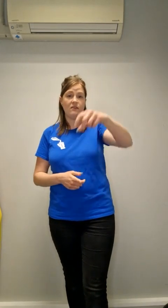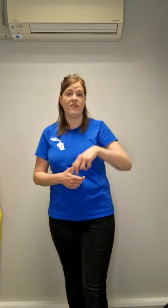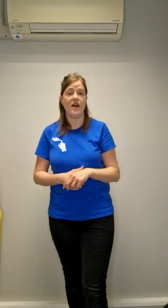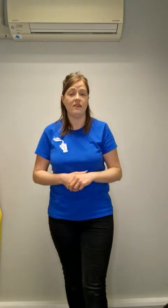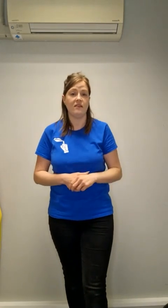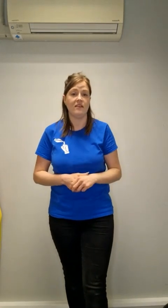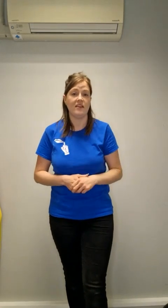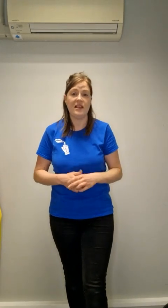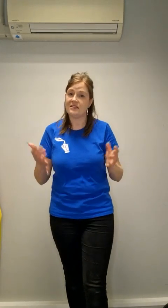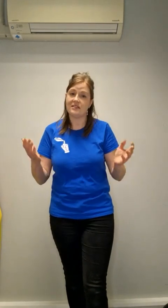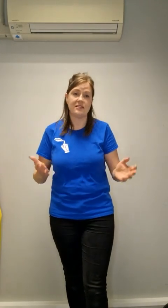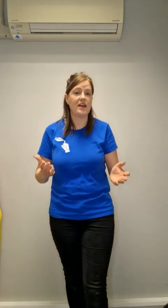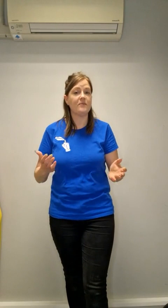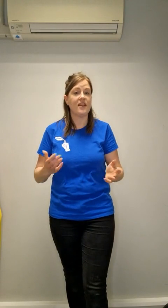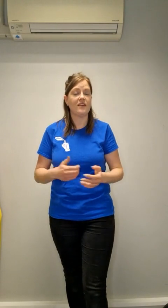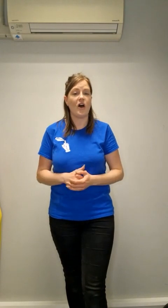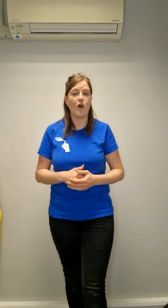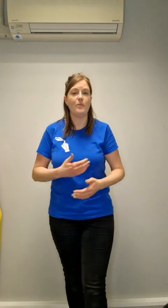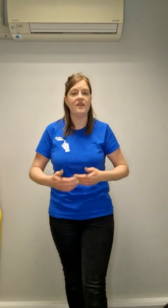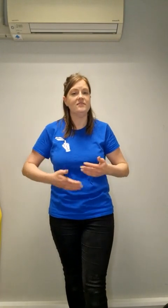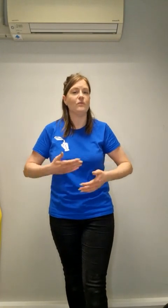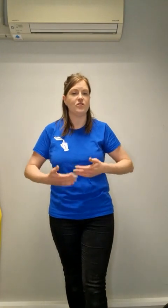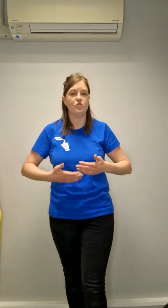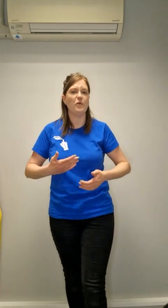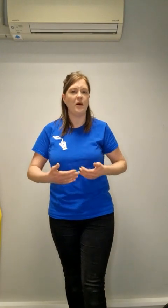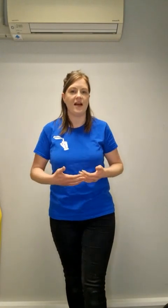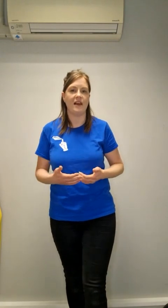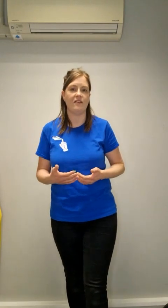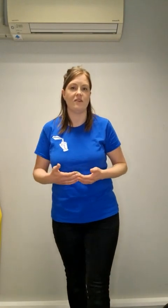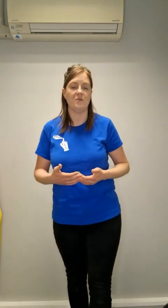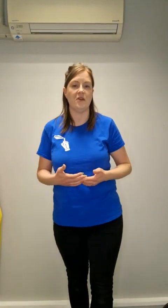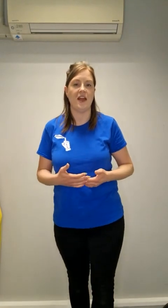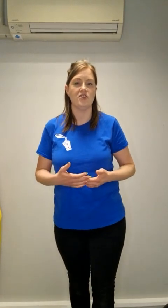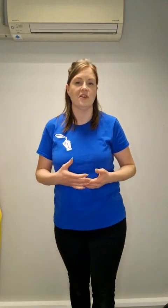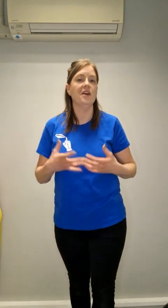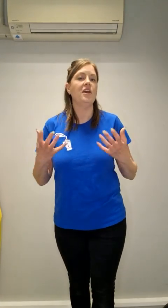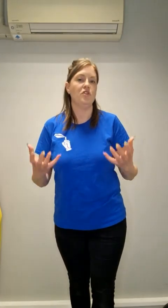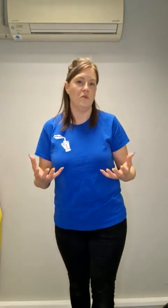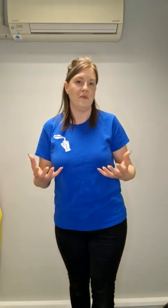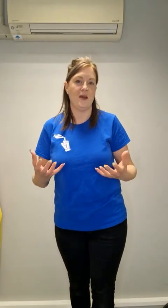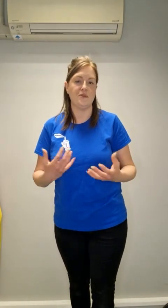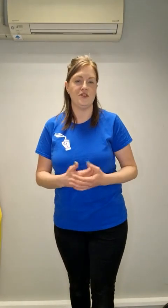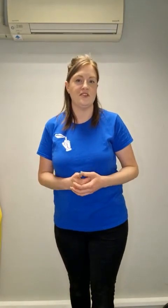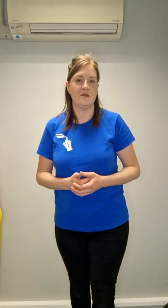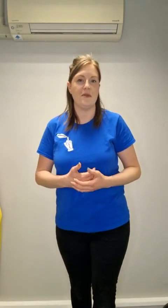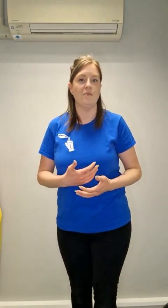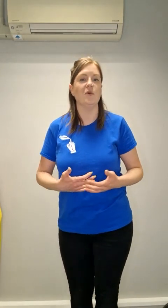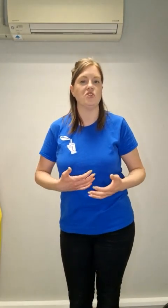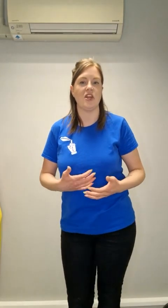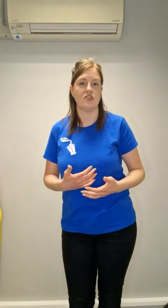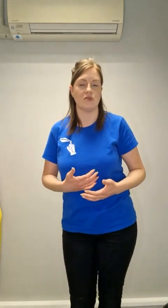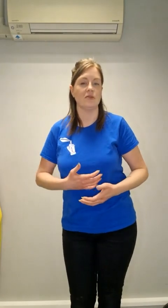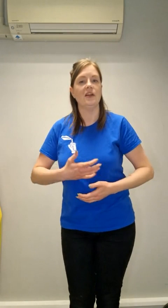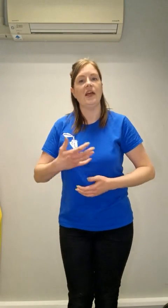there. It's the same thing, and the hope is that once you've built up that level of communication, you will be able to be more gestural